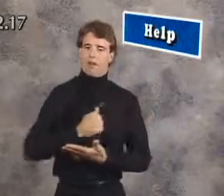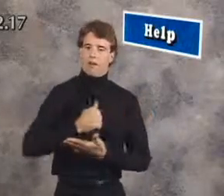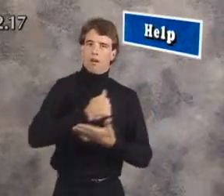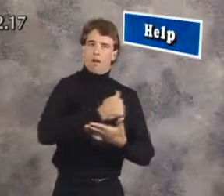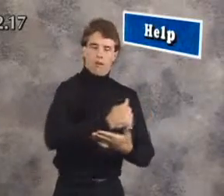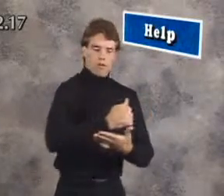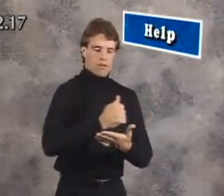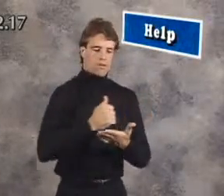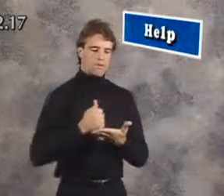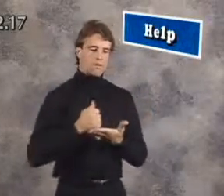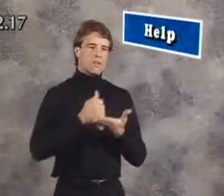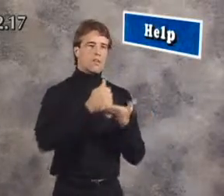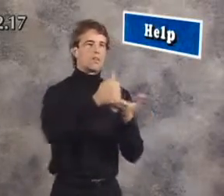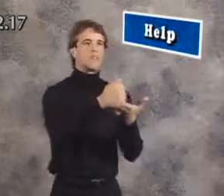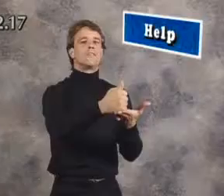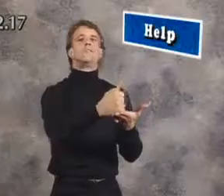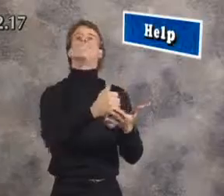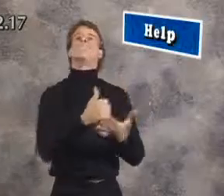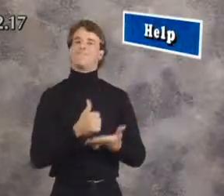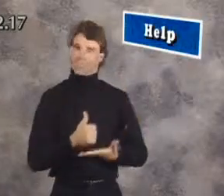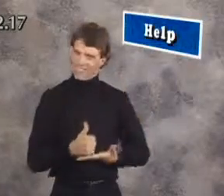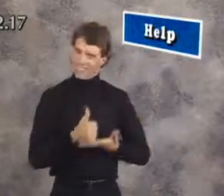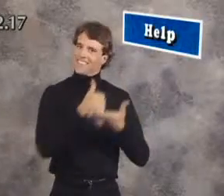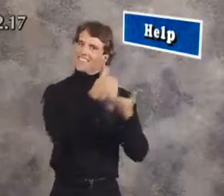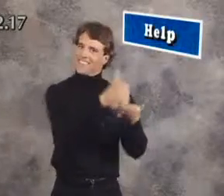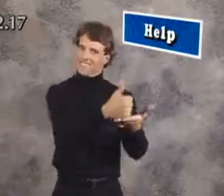but it has evolved to this, help.